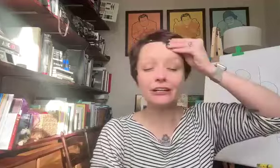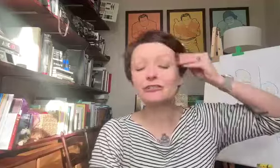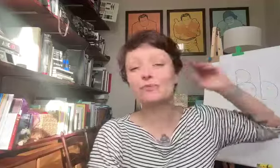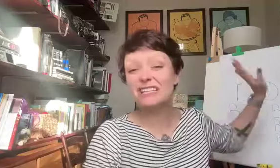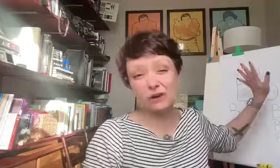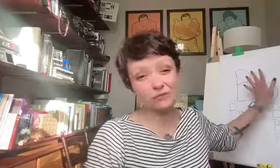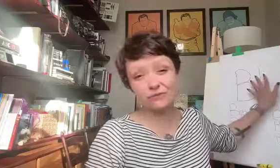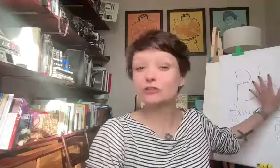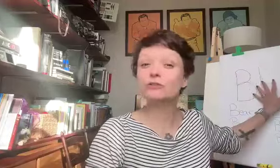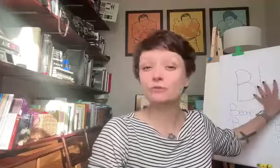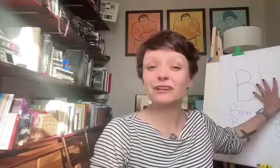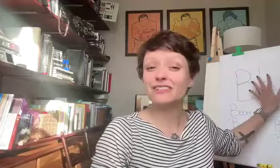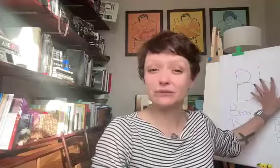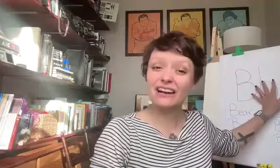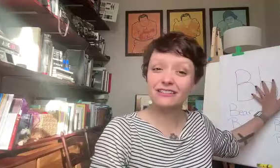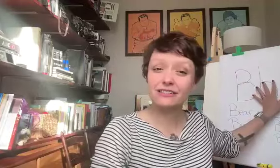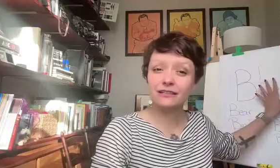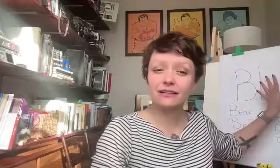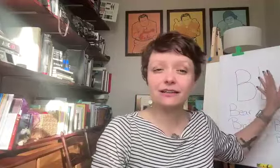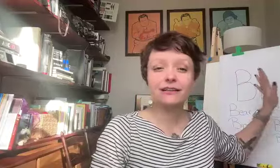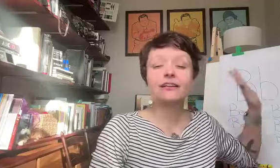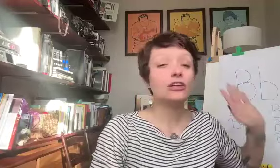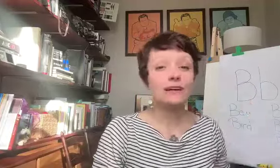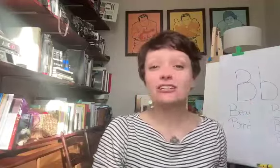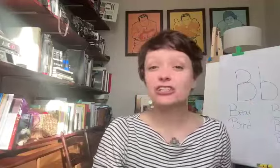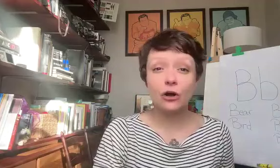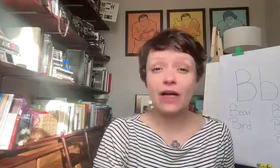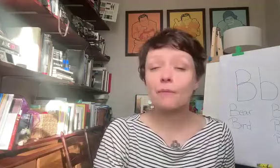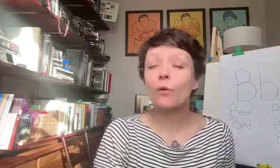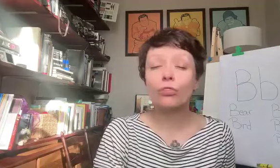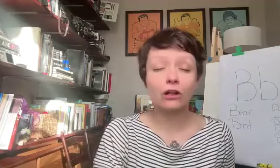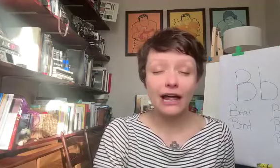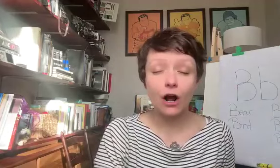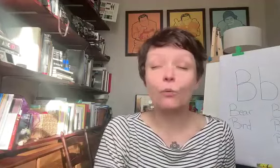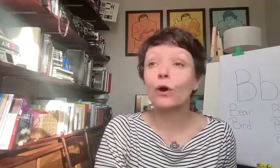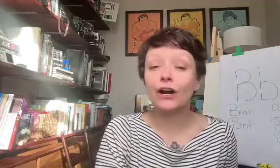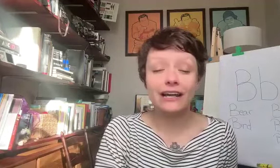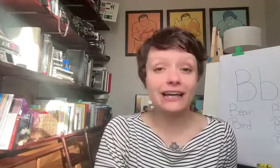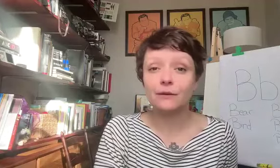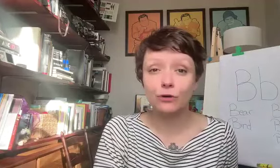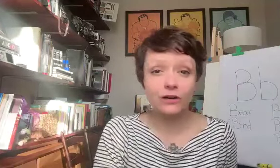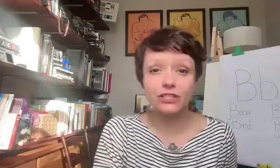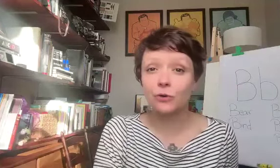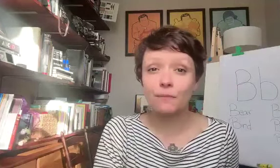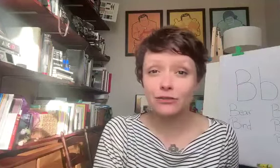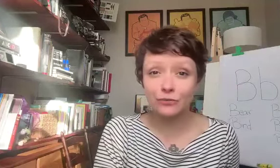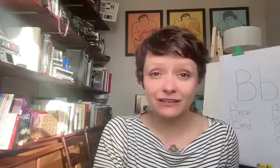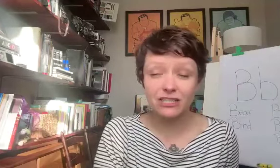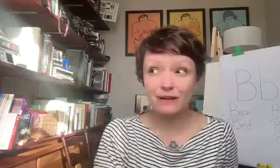littles, we don't even do letters. You can just show them a word in the book that you're about to read. Just be like,